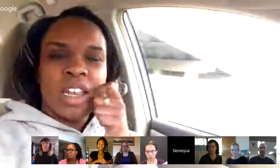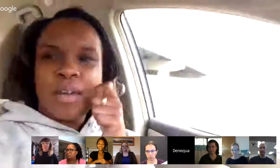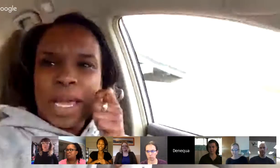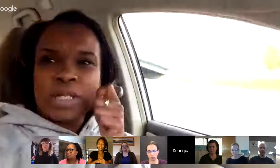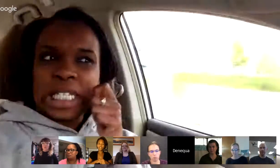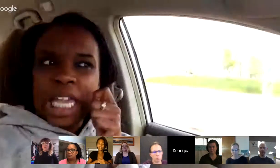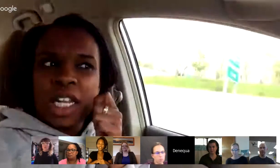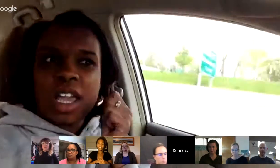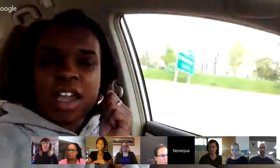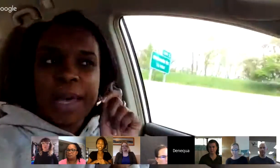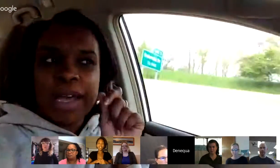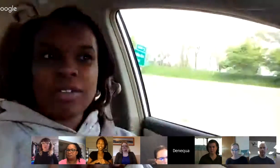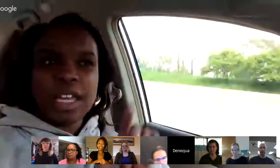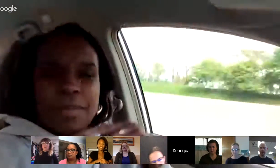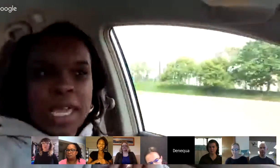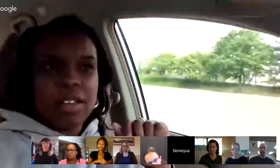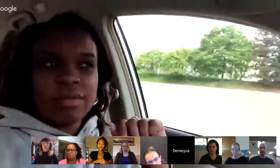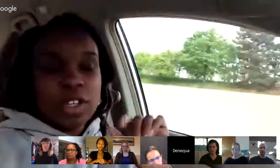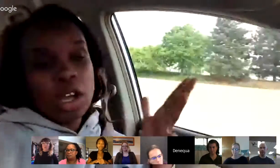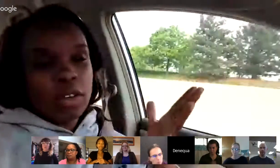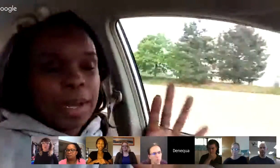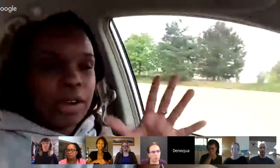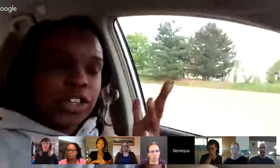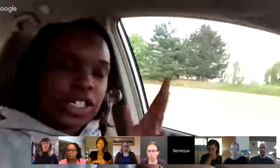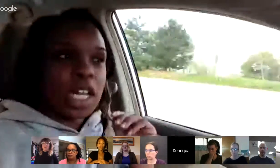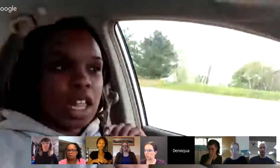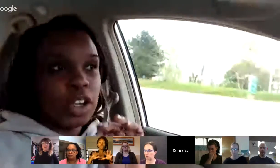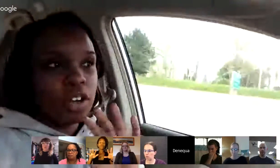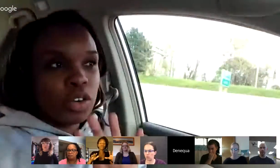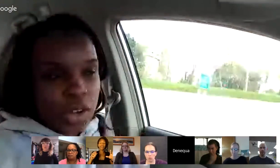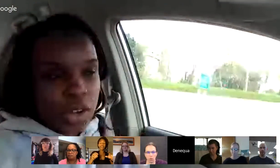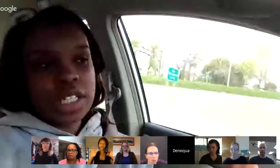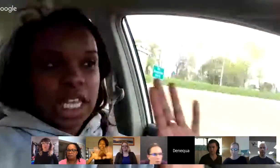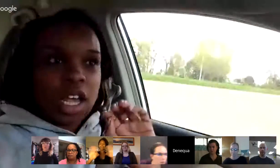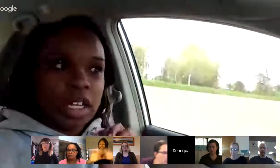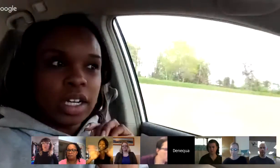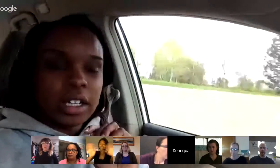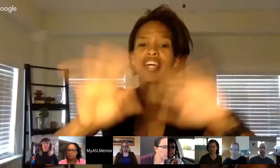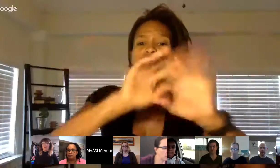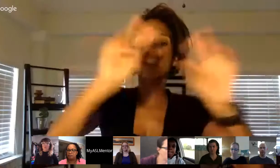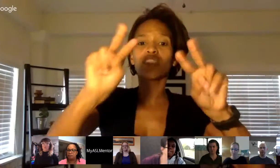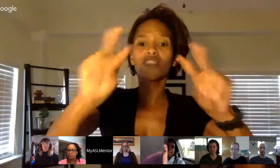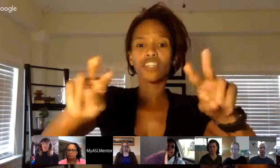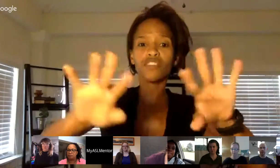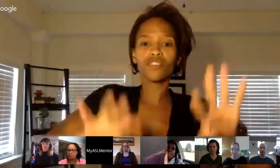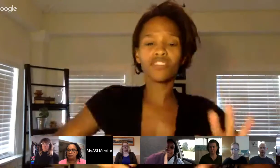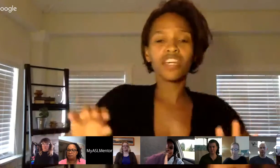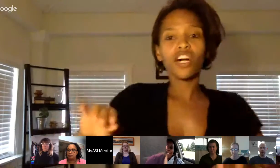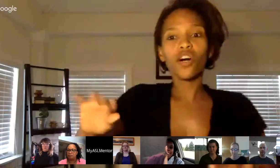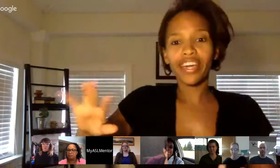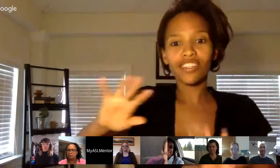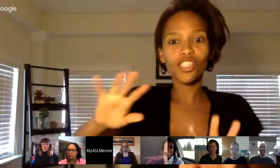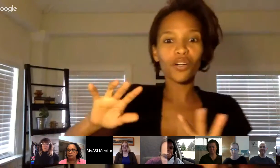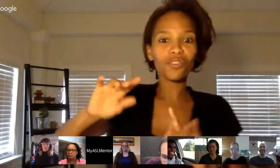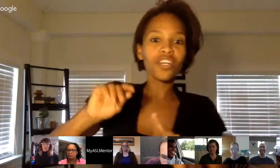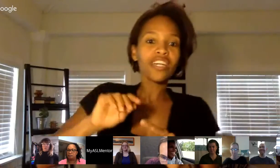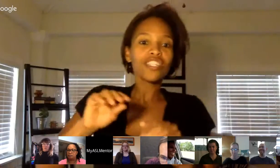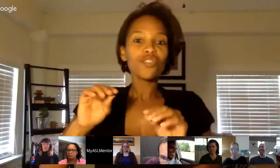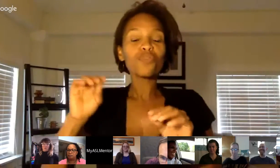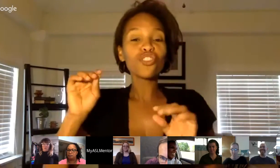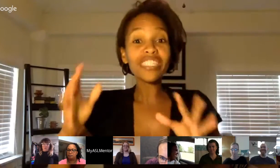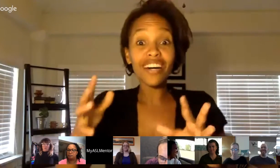and about it being, you know, about her skin color. Or right, okay, good. Okay, look at the road. Okay, so